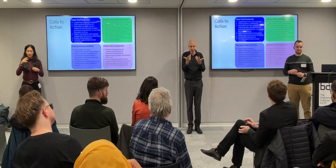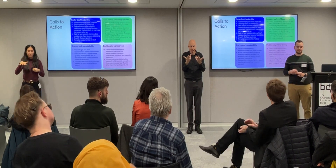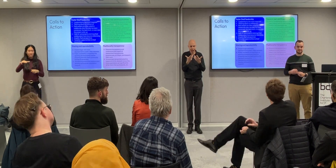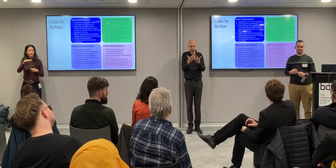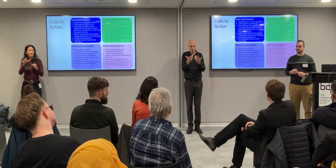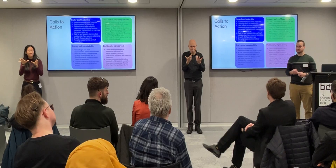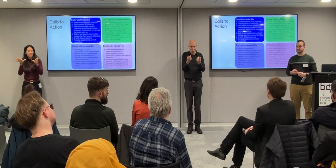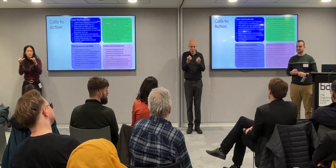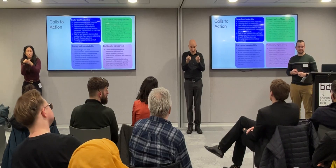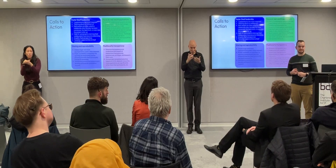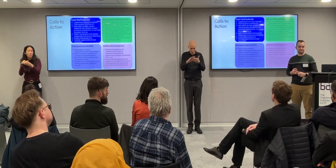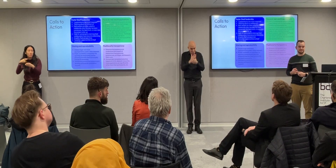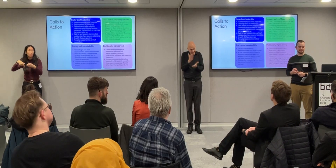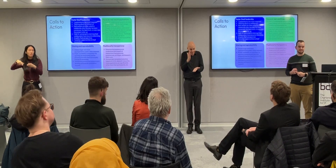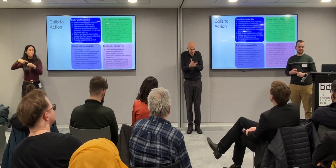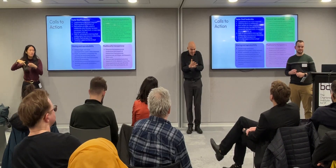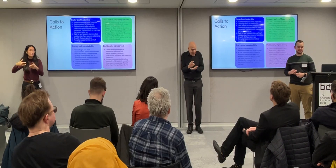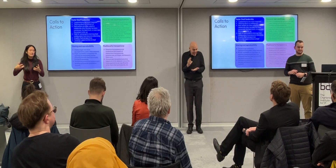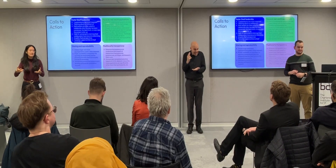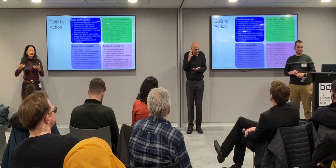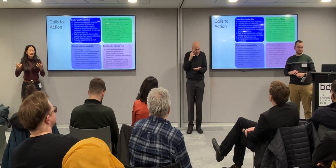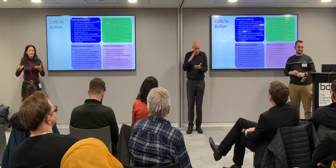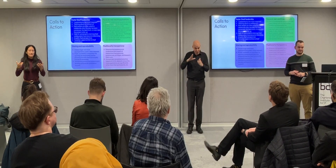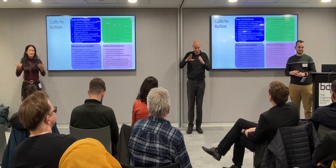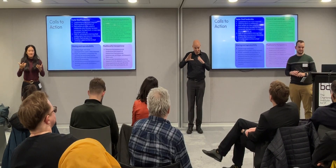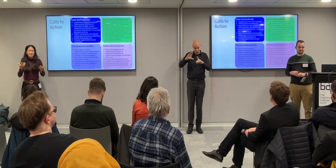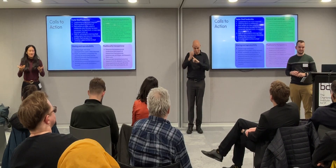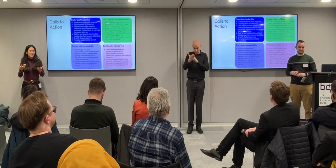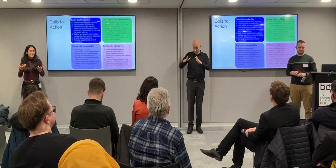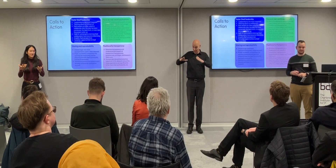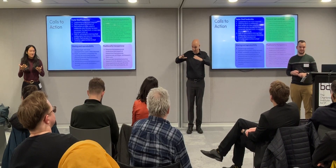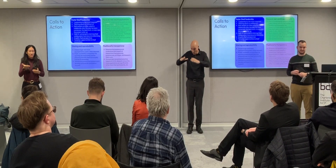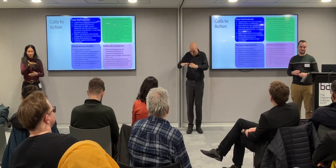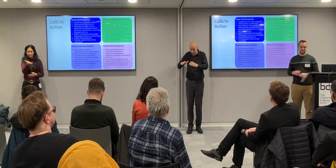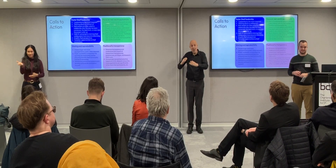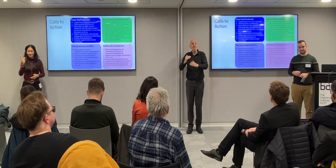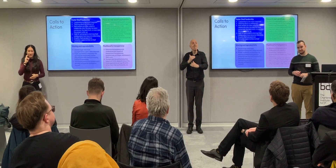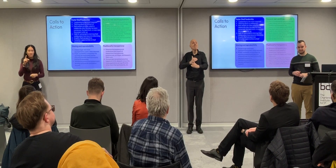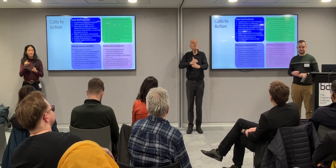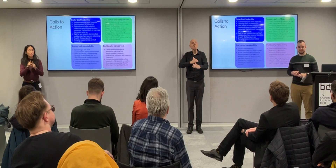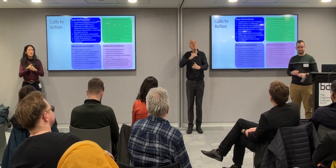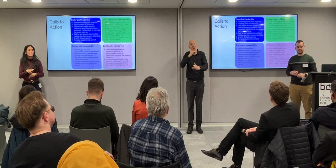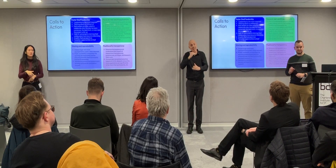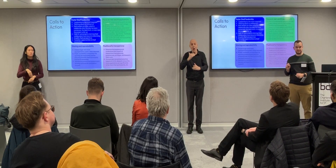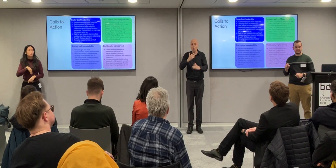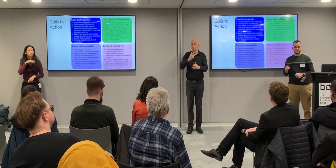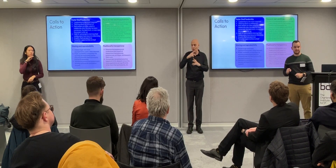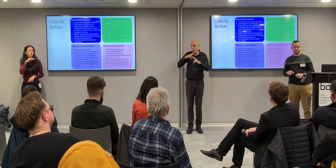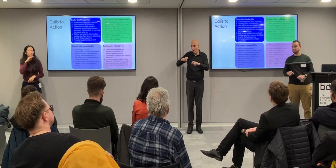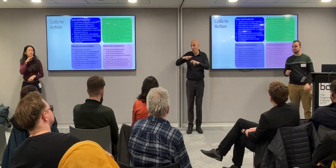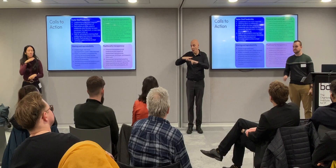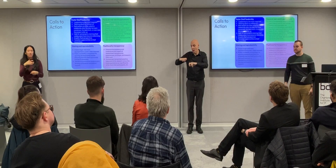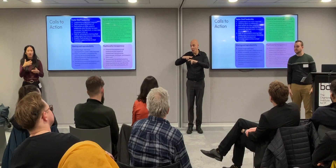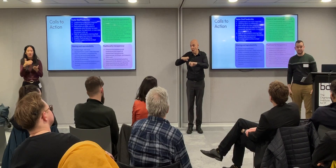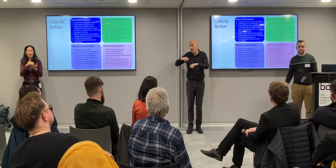it's a that deaf community is a finite resource that gets fed up very quickly?